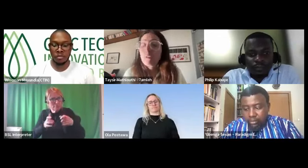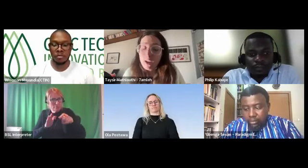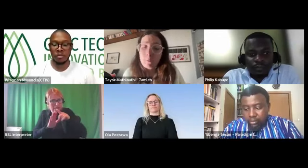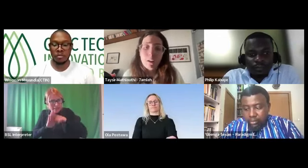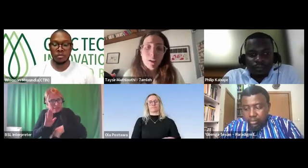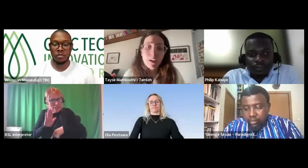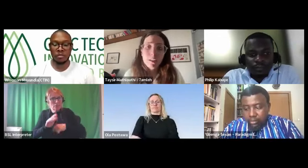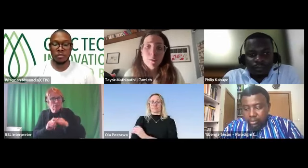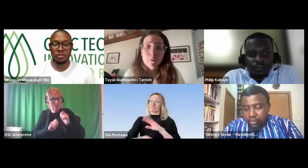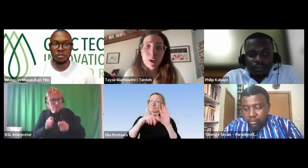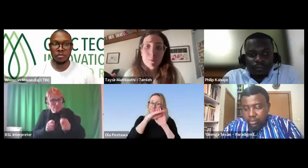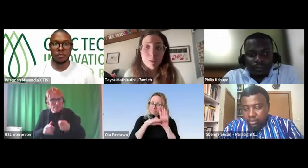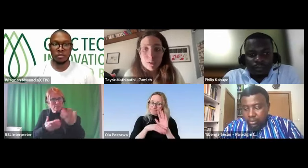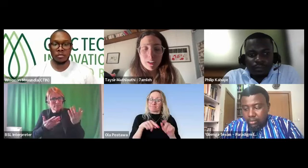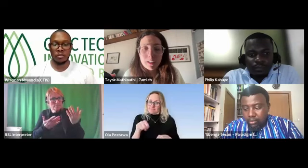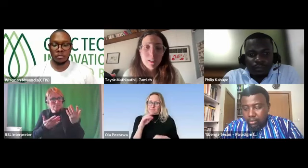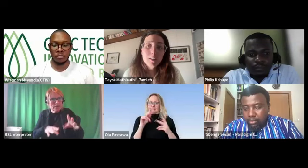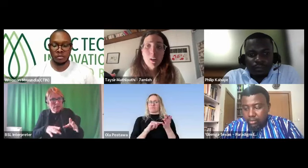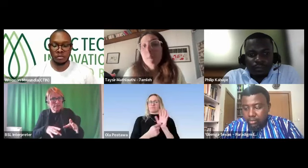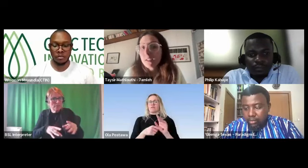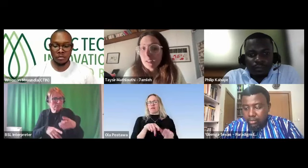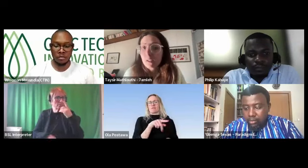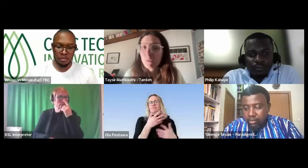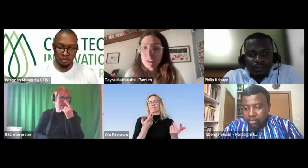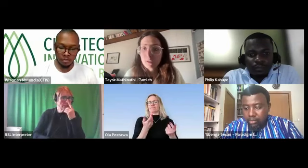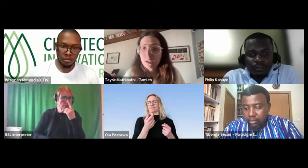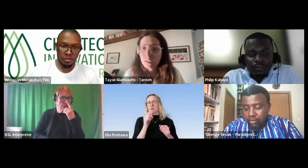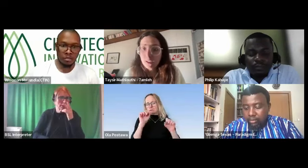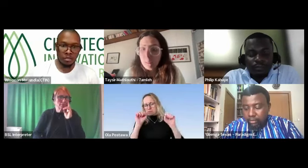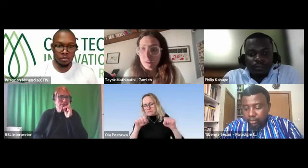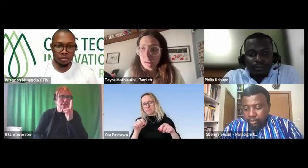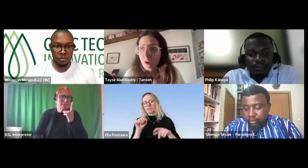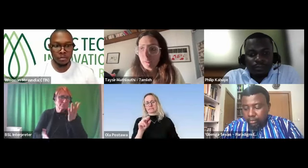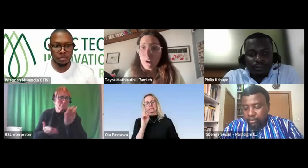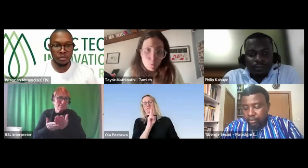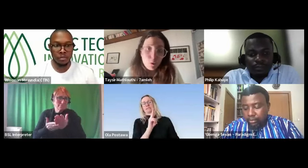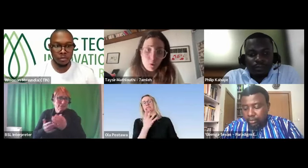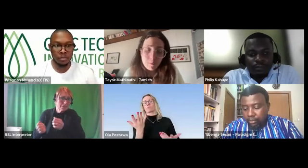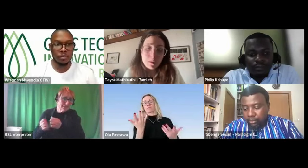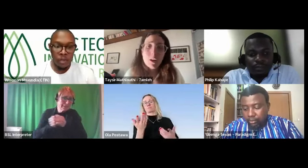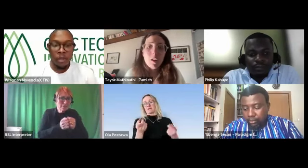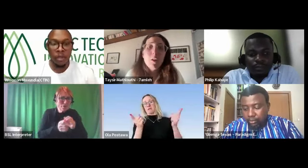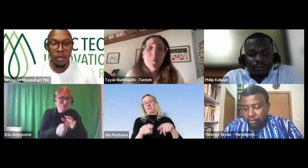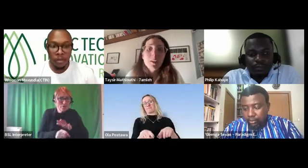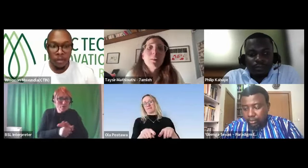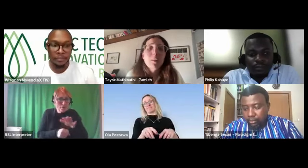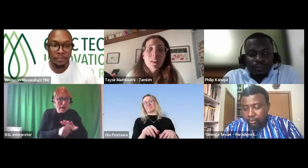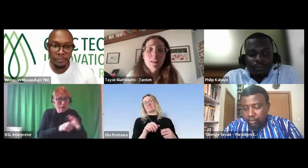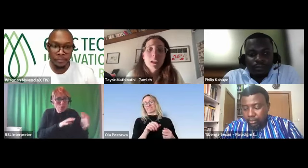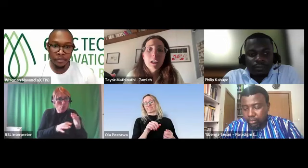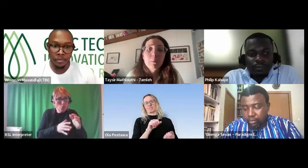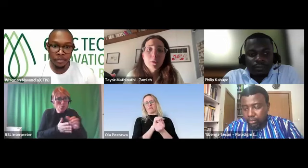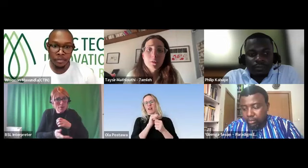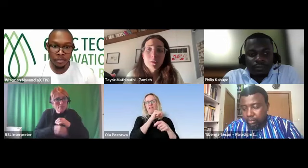purposes, for them at the end to be potentially seen as complicit of a genocide and complicit of war crimes. I